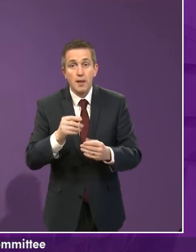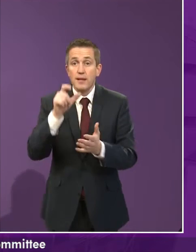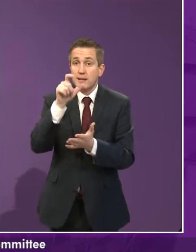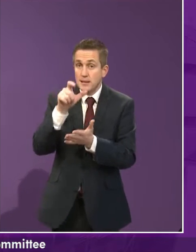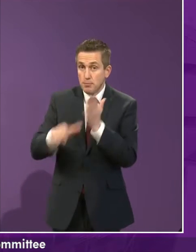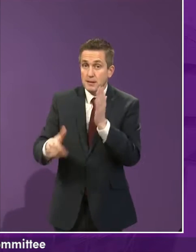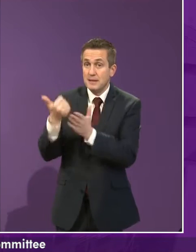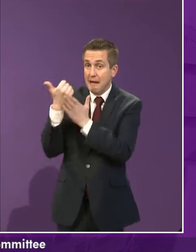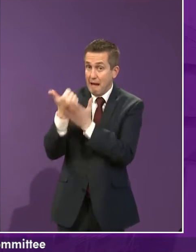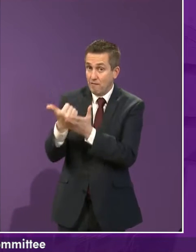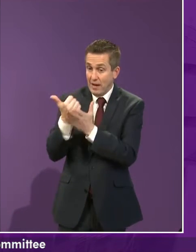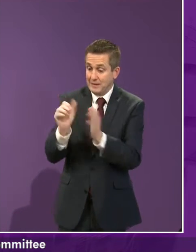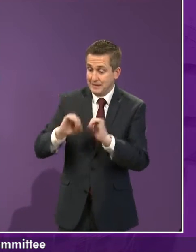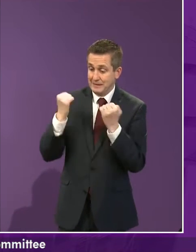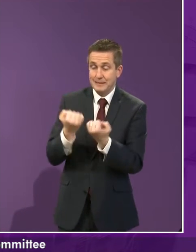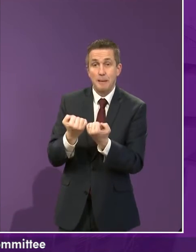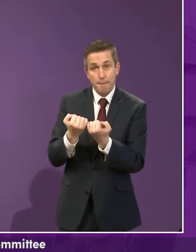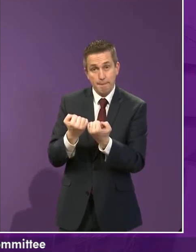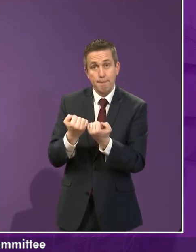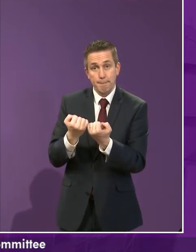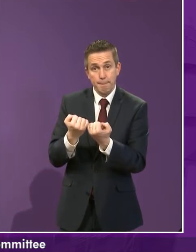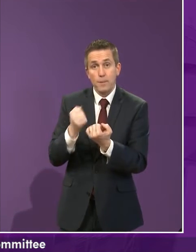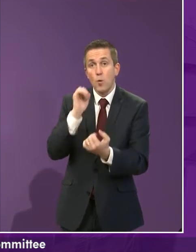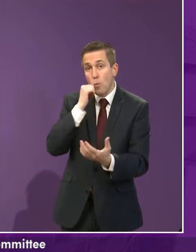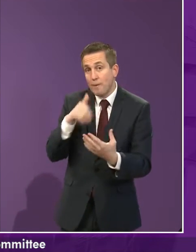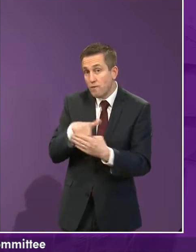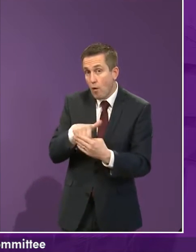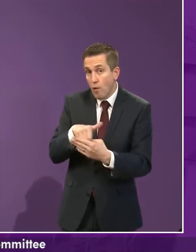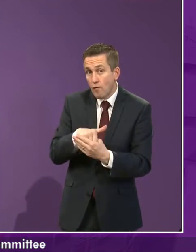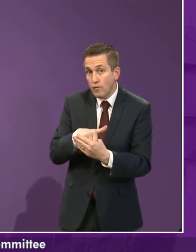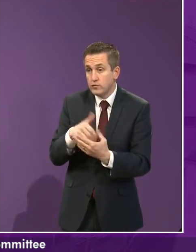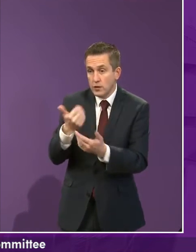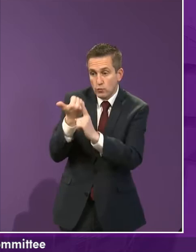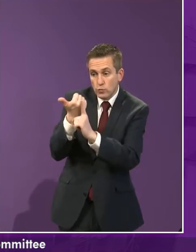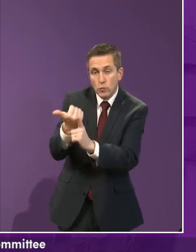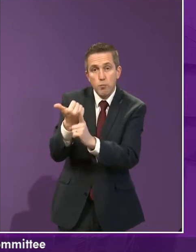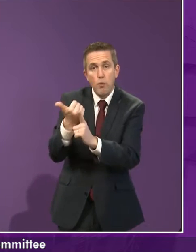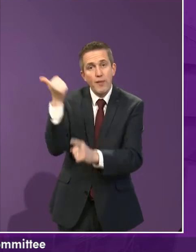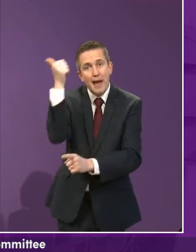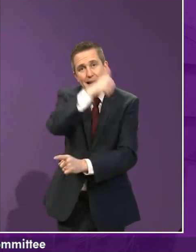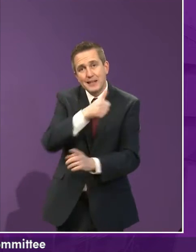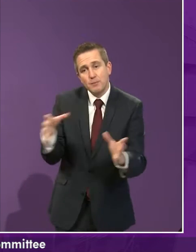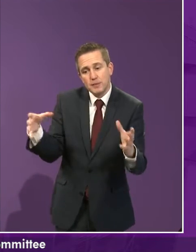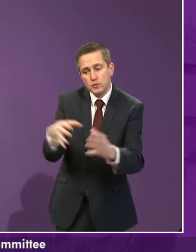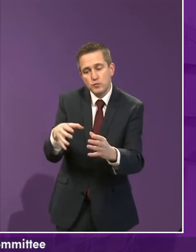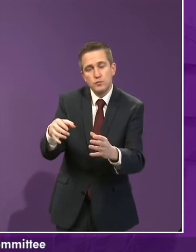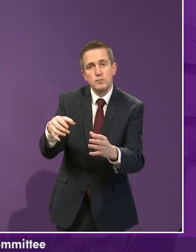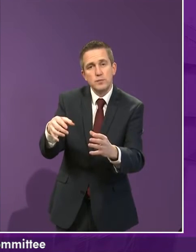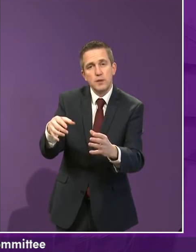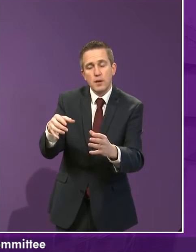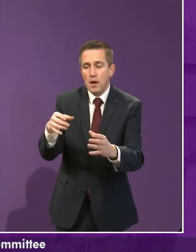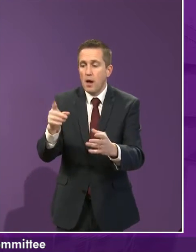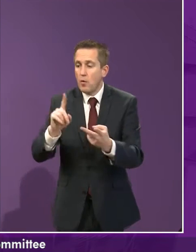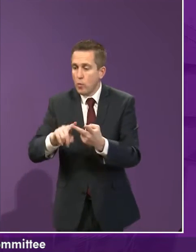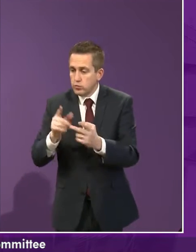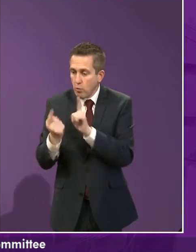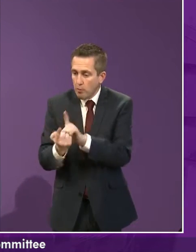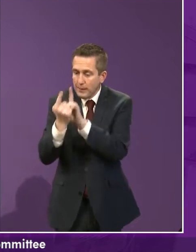disability advisors, working with the relevant school within the university, working with the